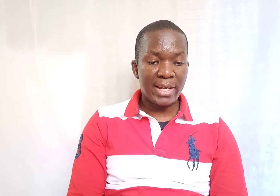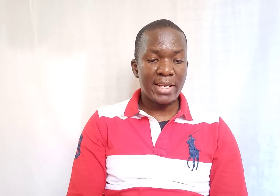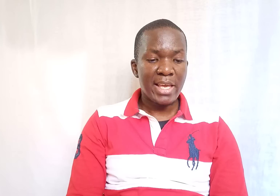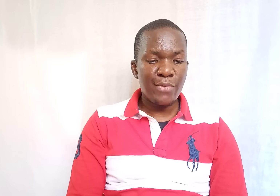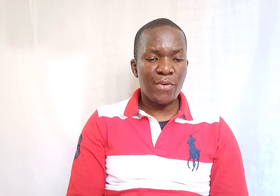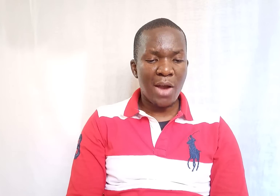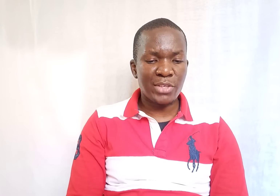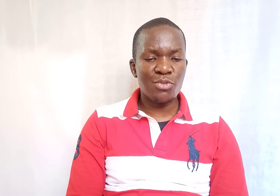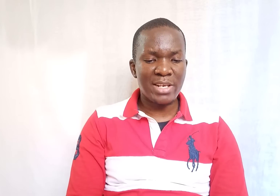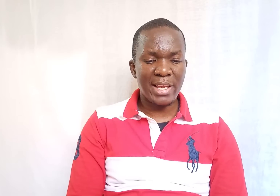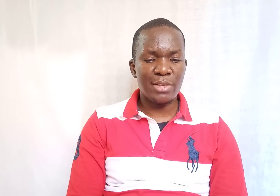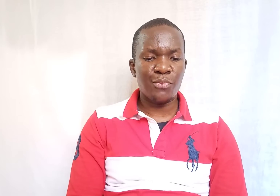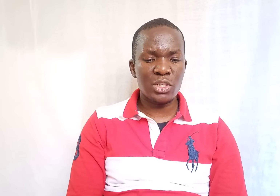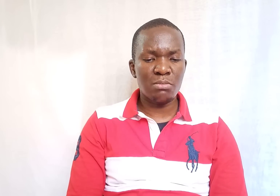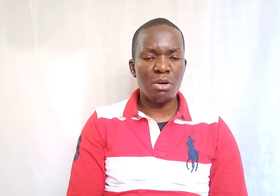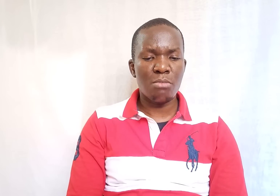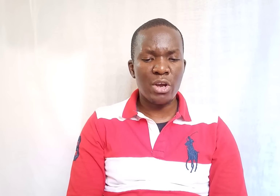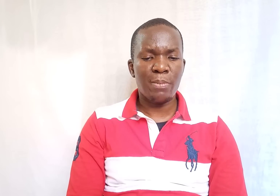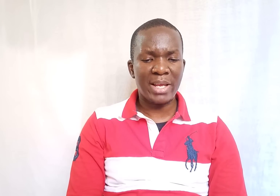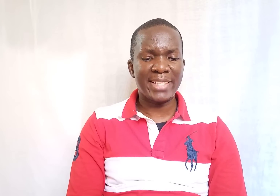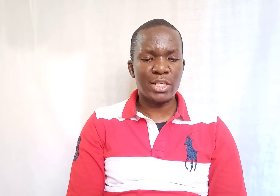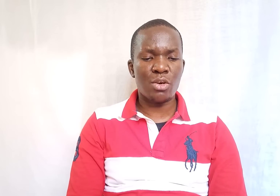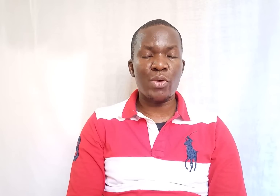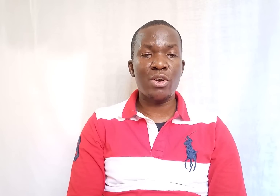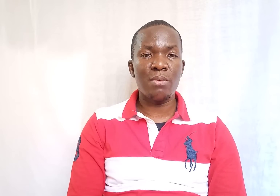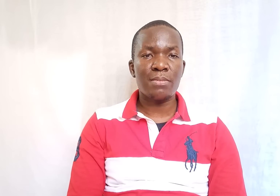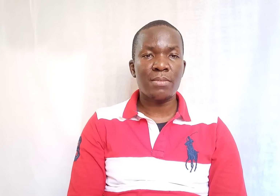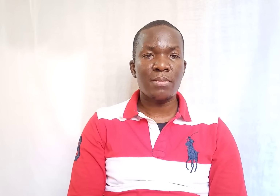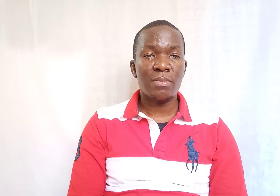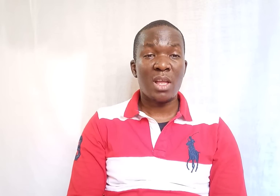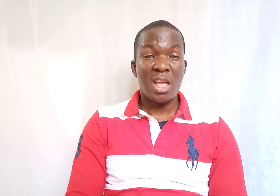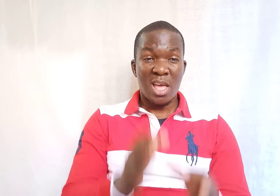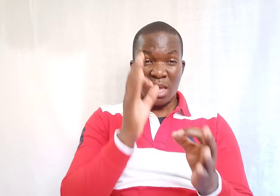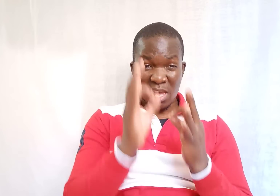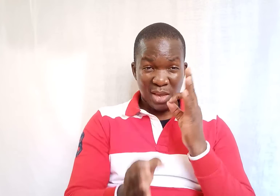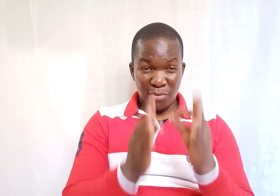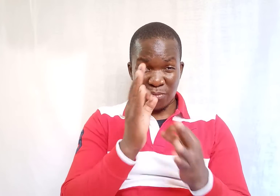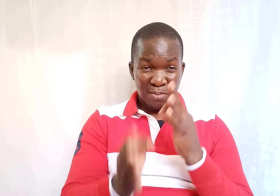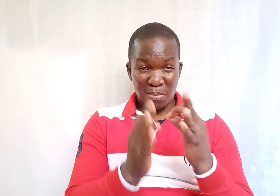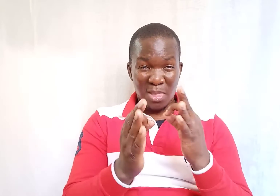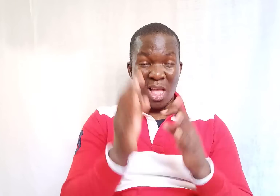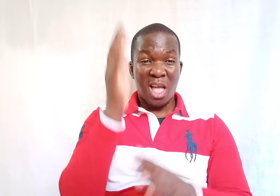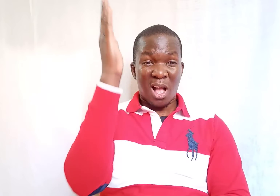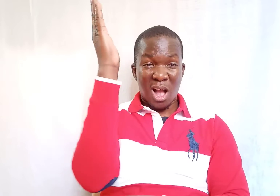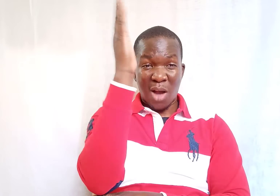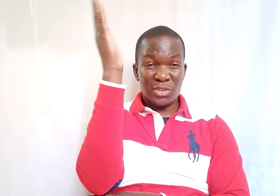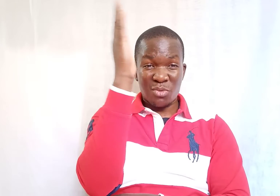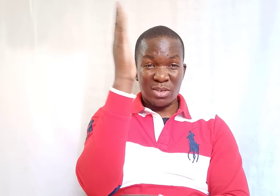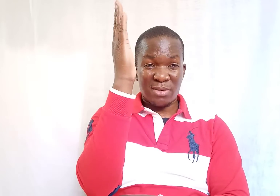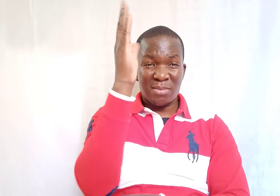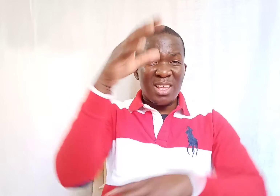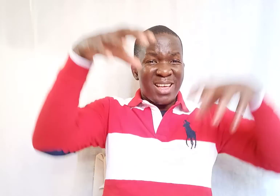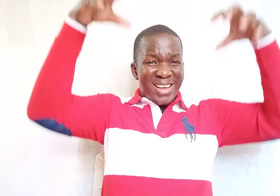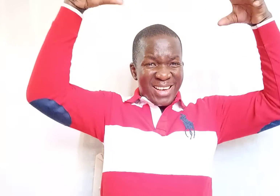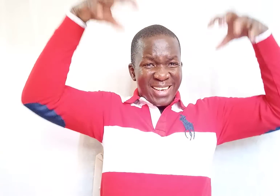again. If afternoon rain, football, boy, play, 0. We go. If afternoon